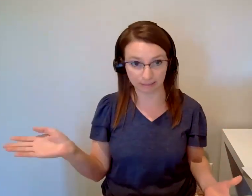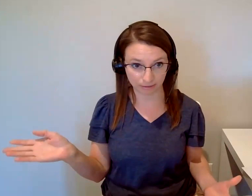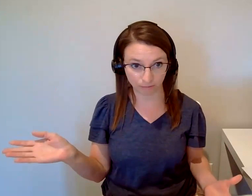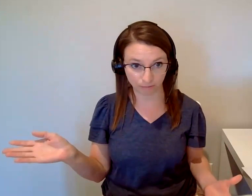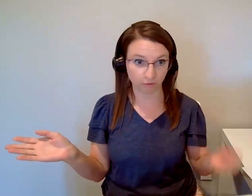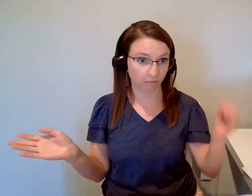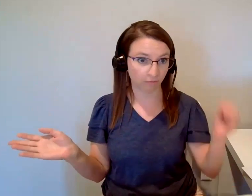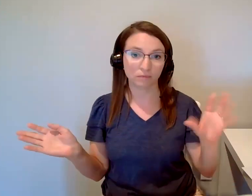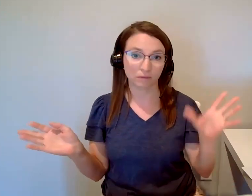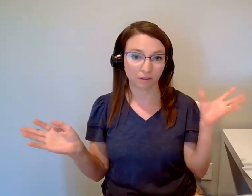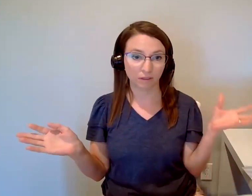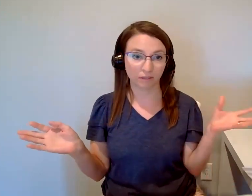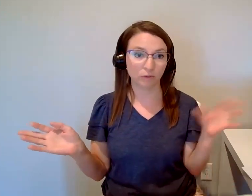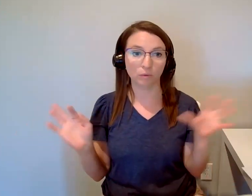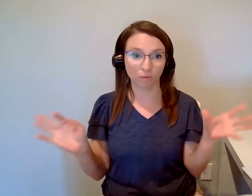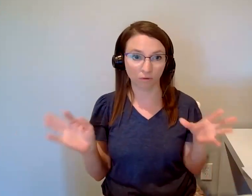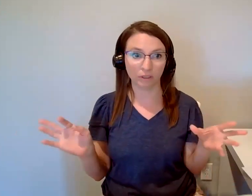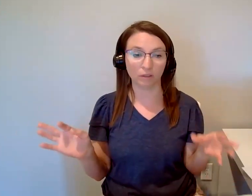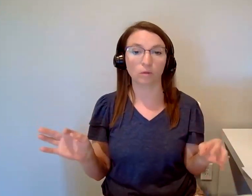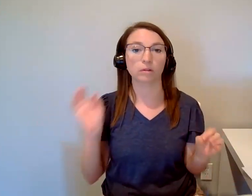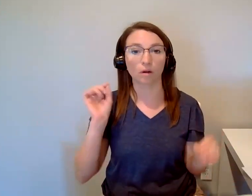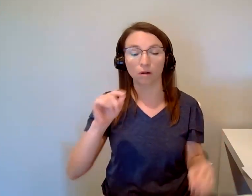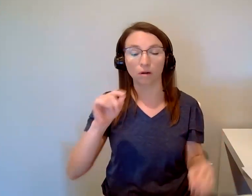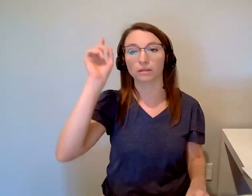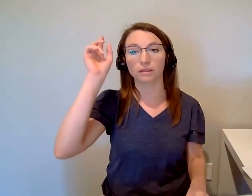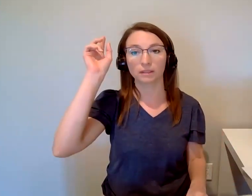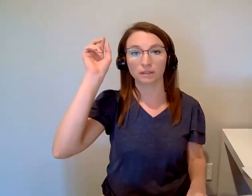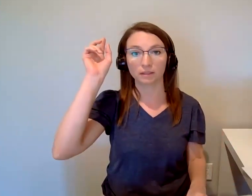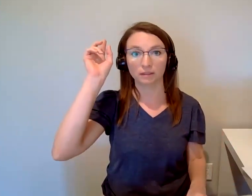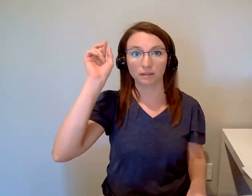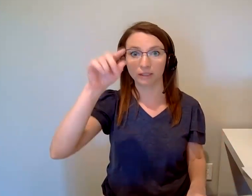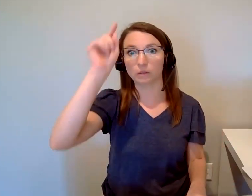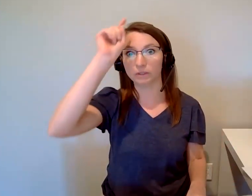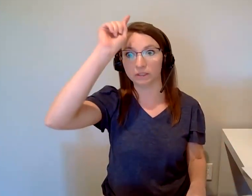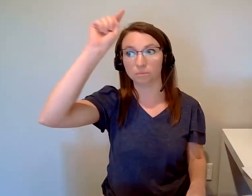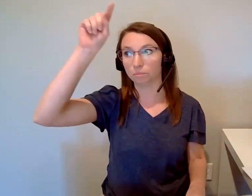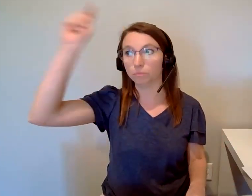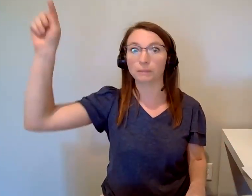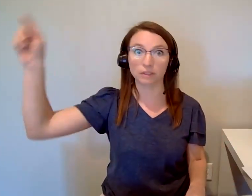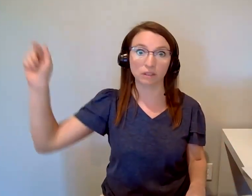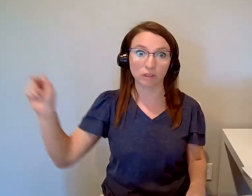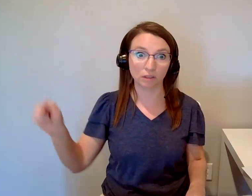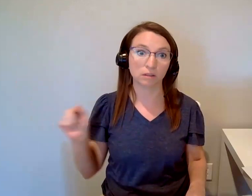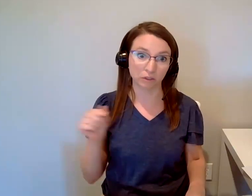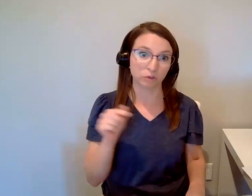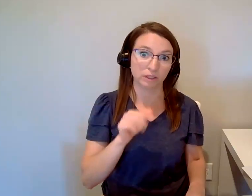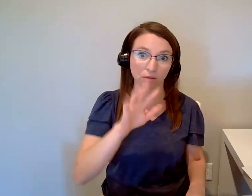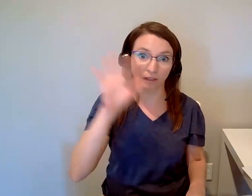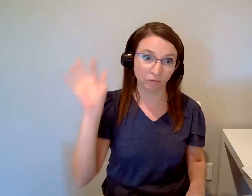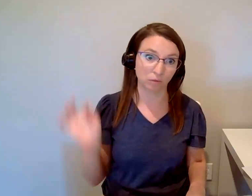system. If you don't already know, there are sign languages in pretty much every country. They all have their own